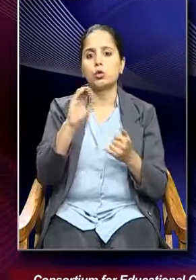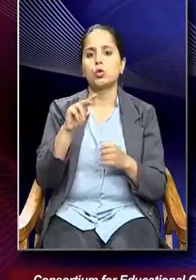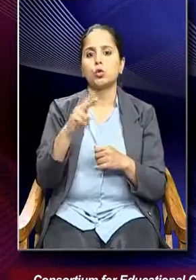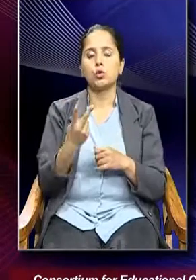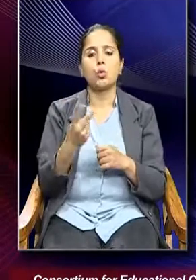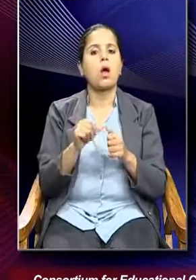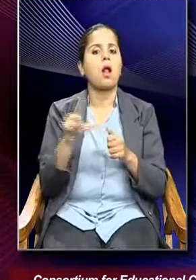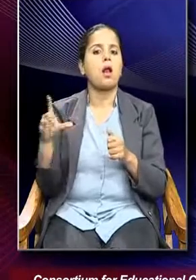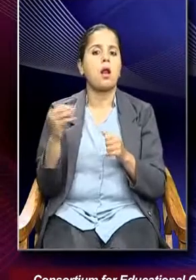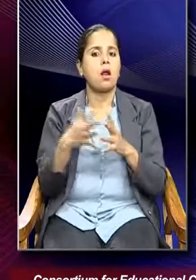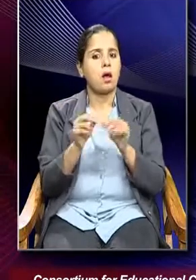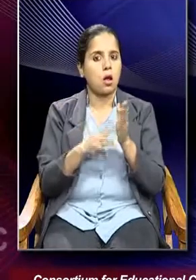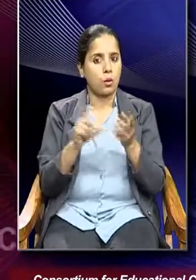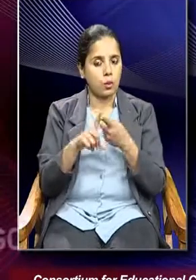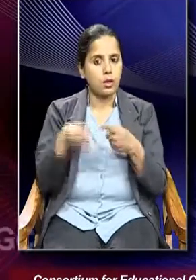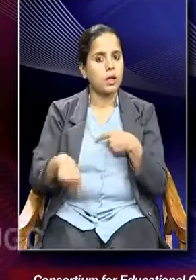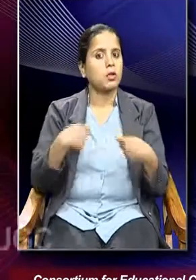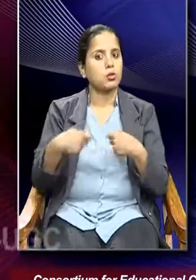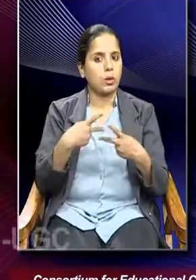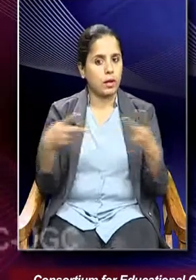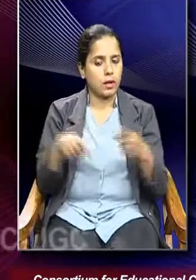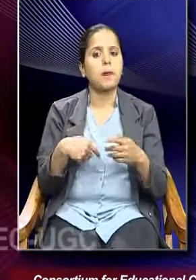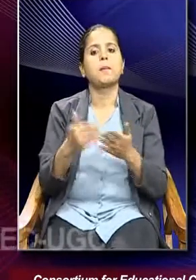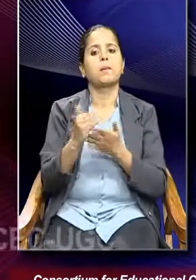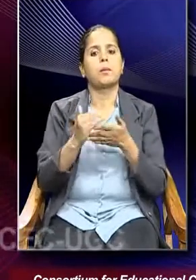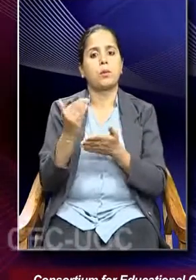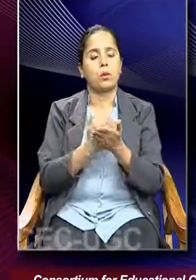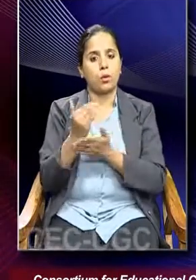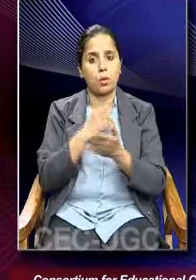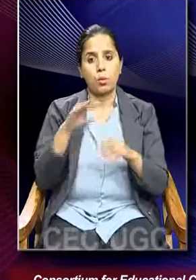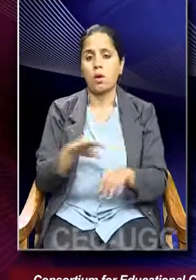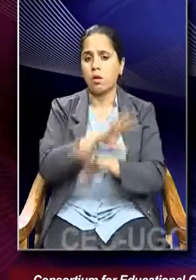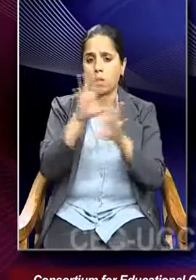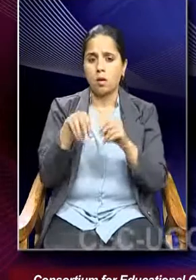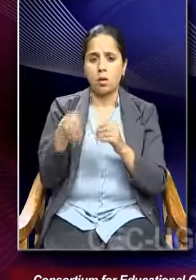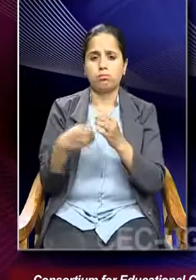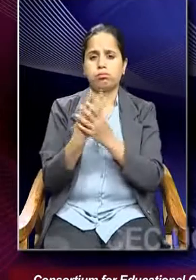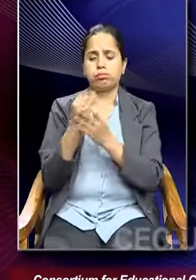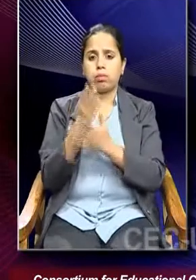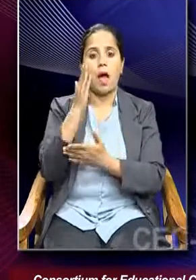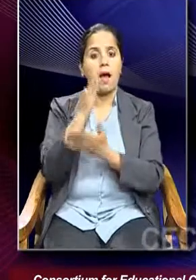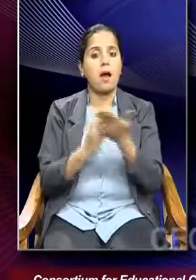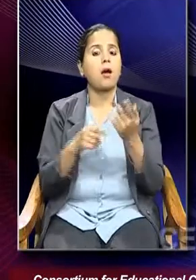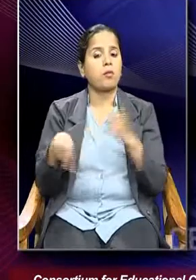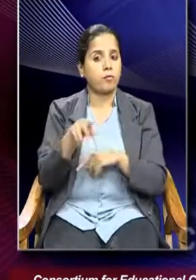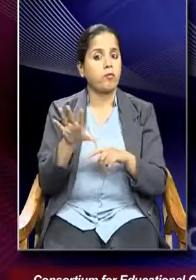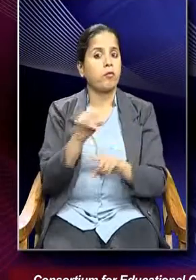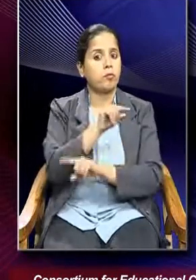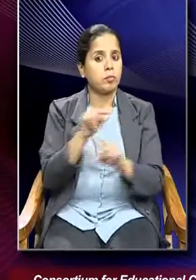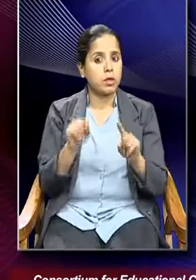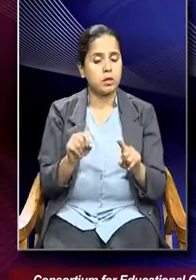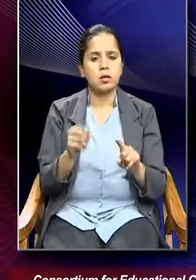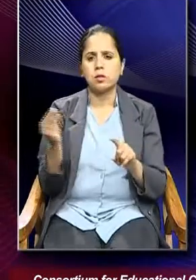allowance trading program, reducing the total annual emission by half relative to